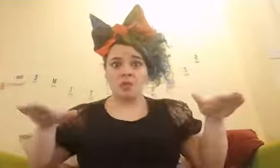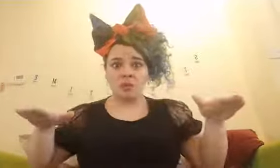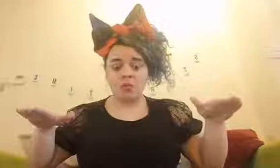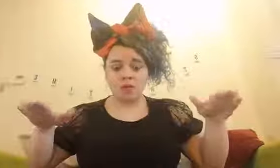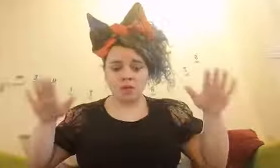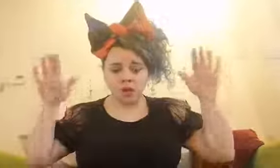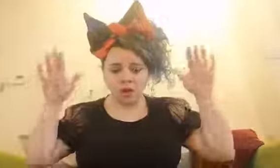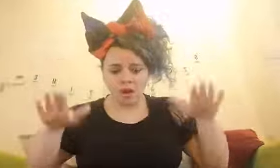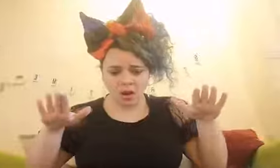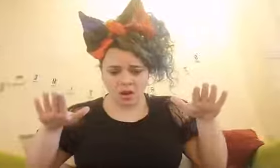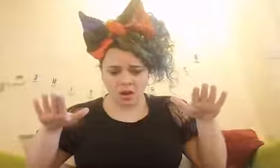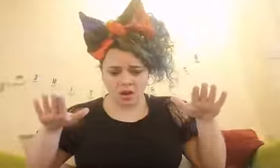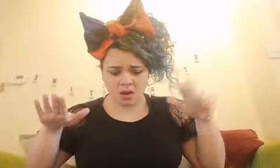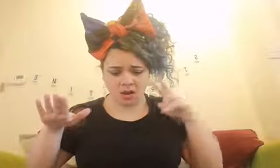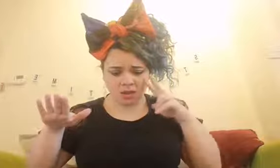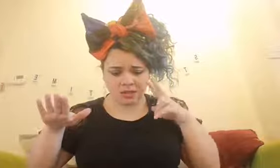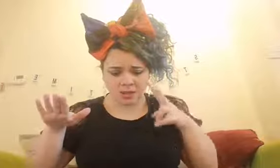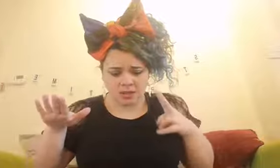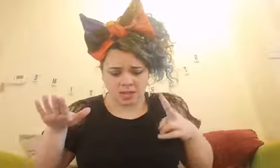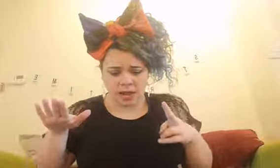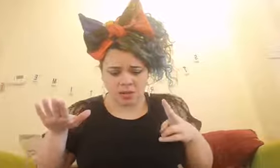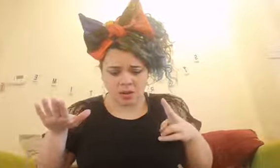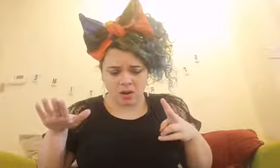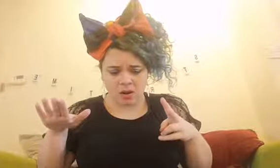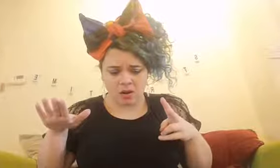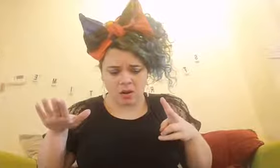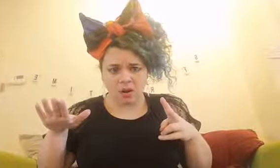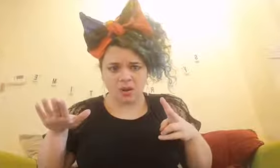the water? As he looked down,